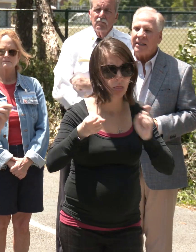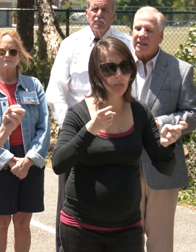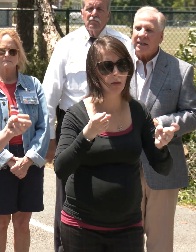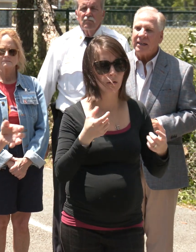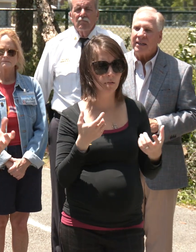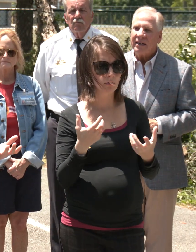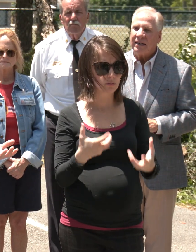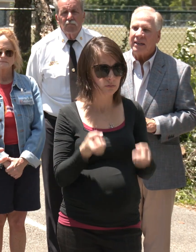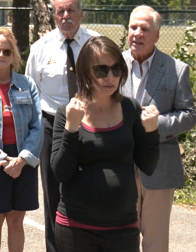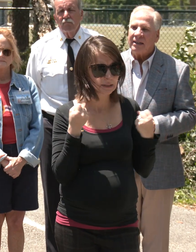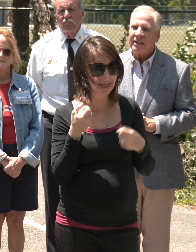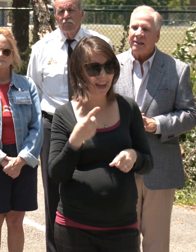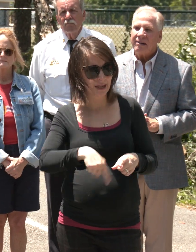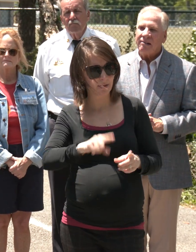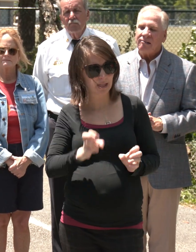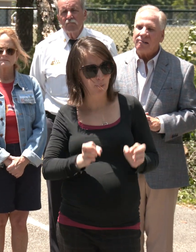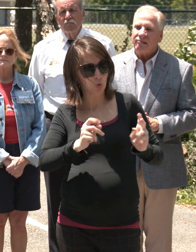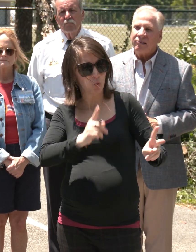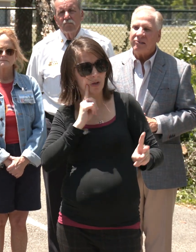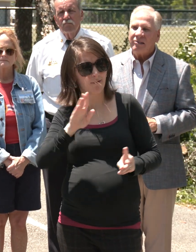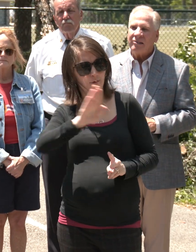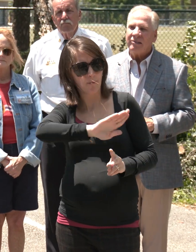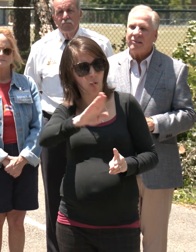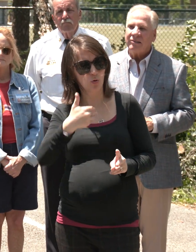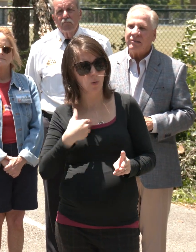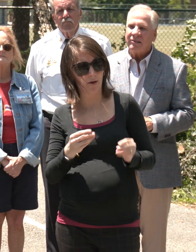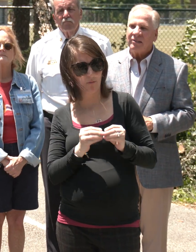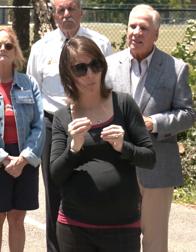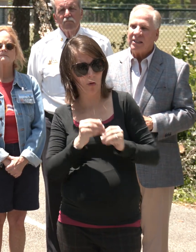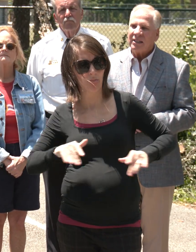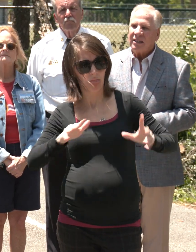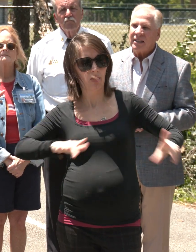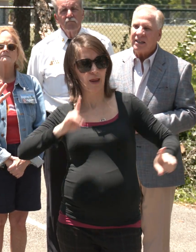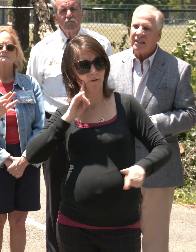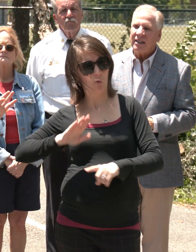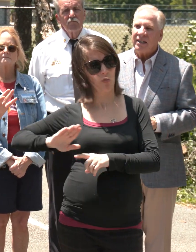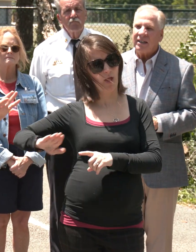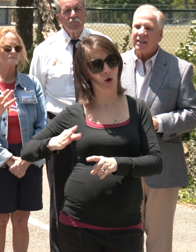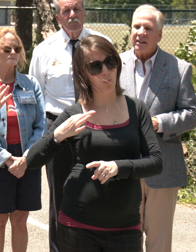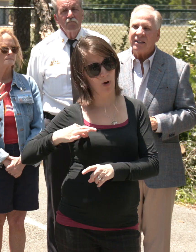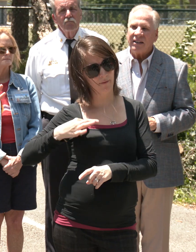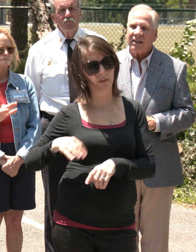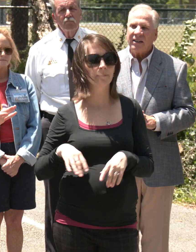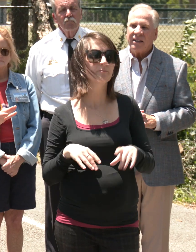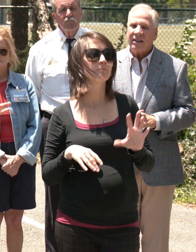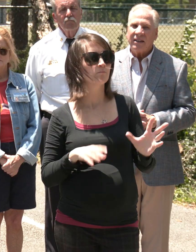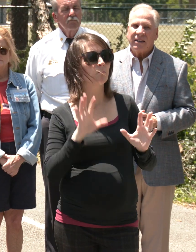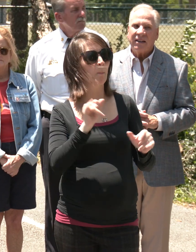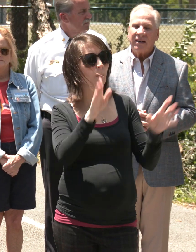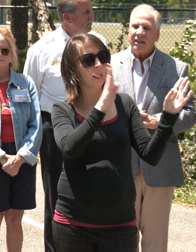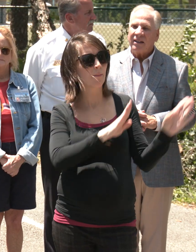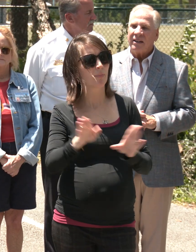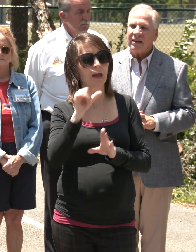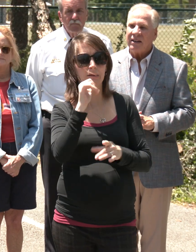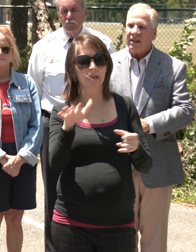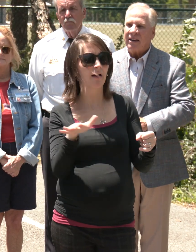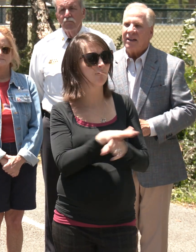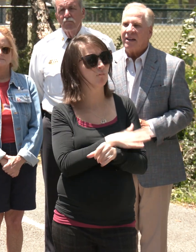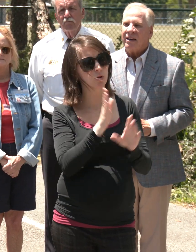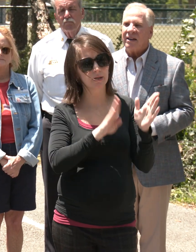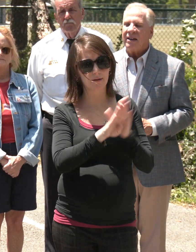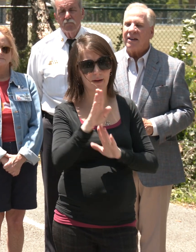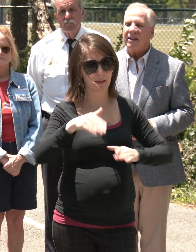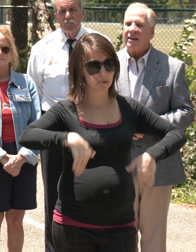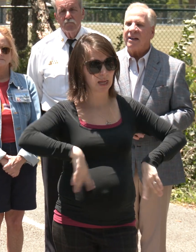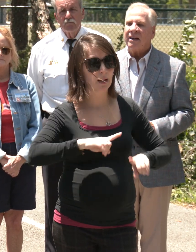take hold of this as an opportunity. What I can say is we don't have that plan fully developed, but we are very cognizant